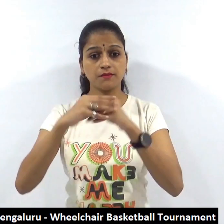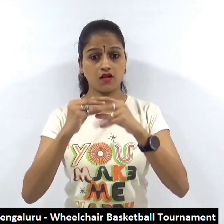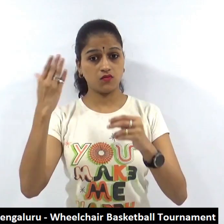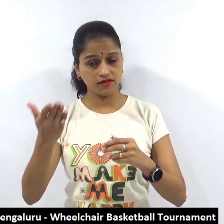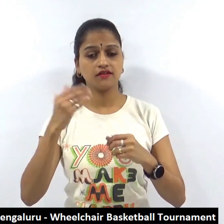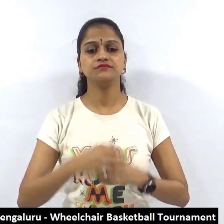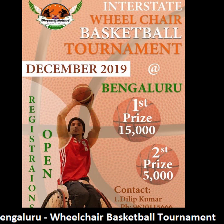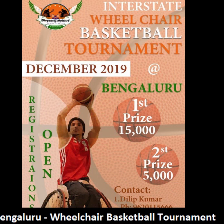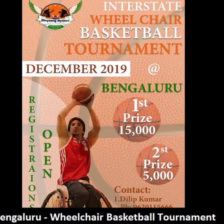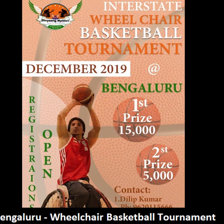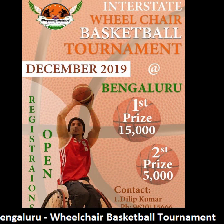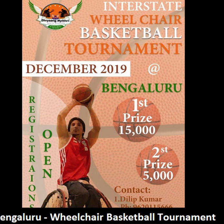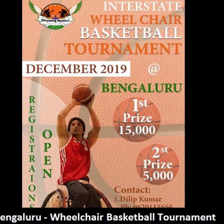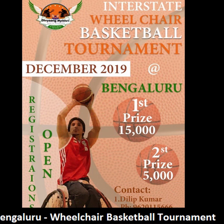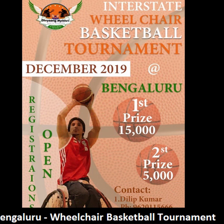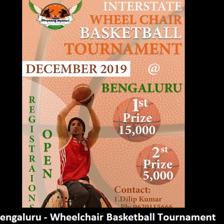Bengaluru, Wheelchair Basketball Tournament